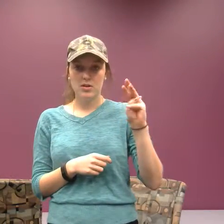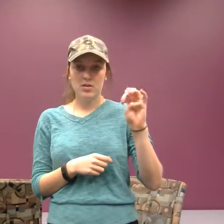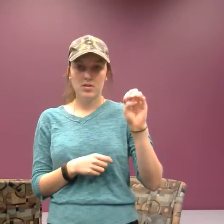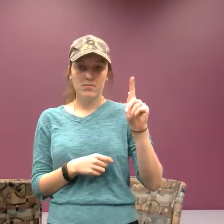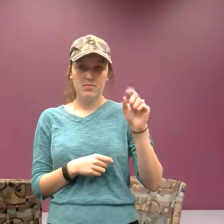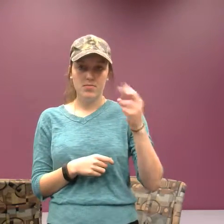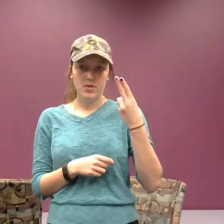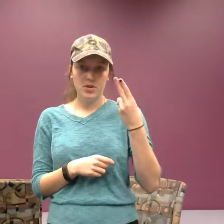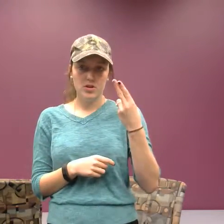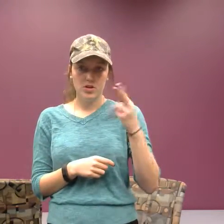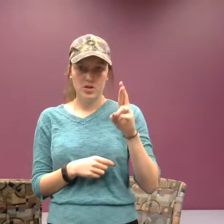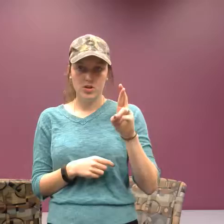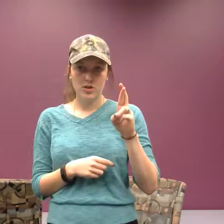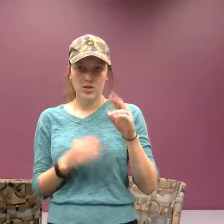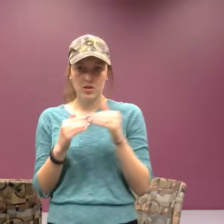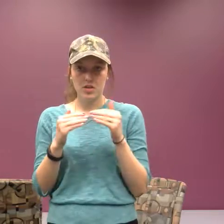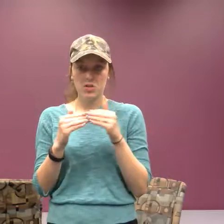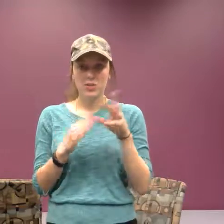What sentence could I write algebraically?